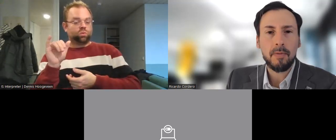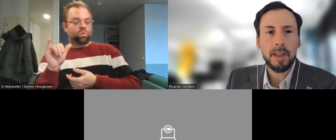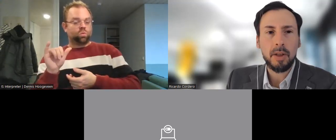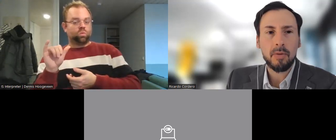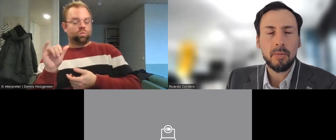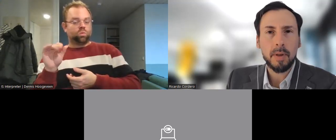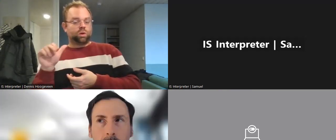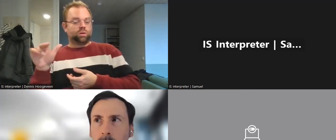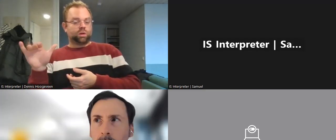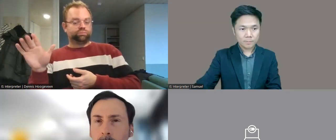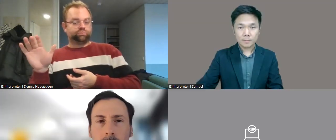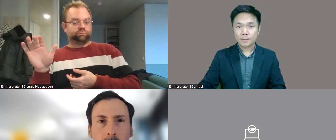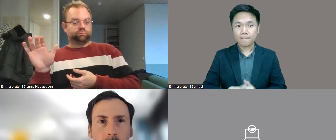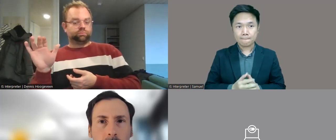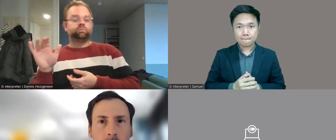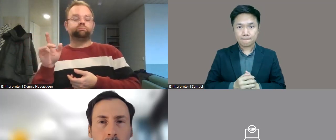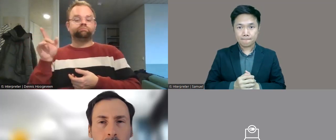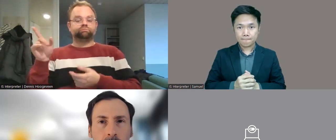using her video, please?